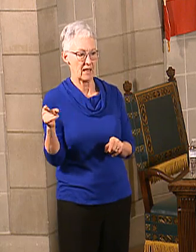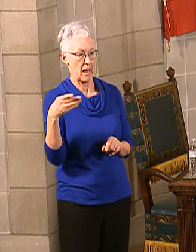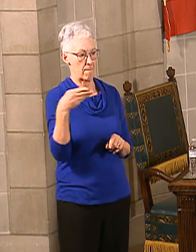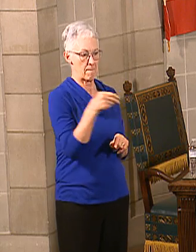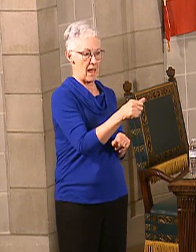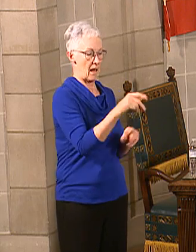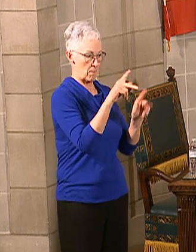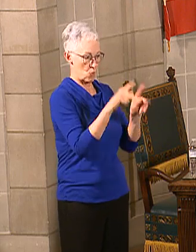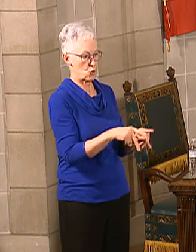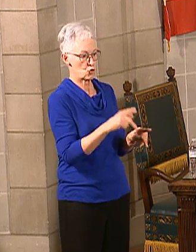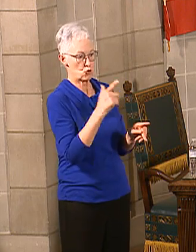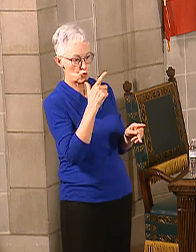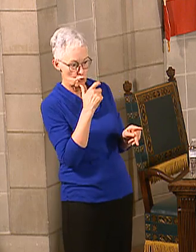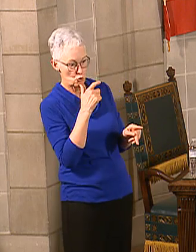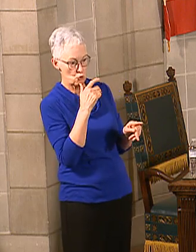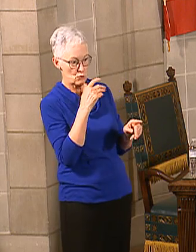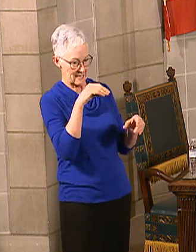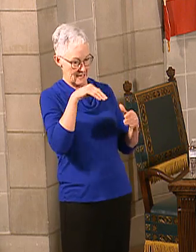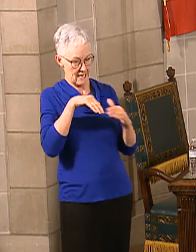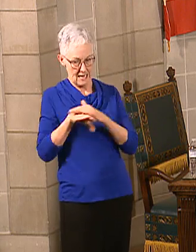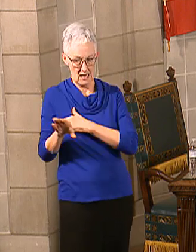Blue Cross Blue Shield come through on that